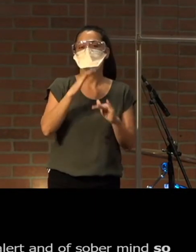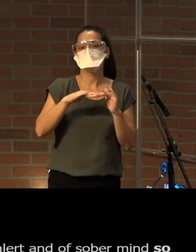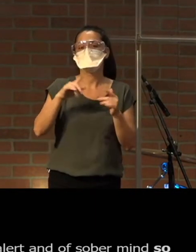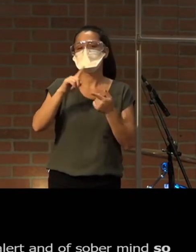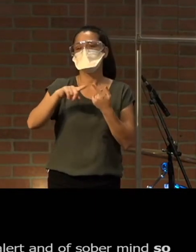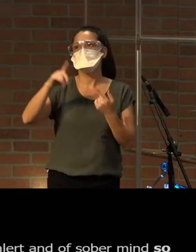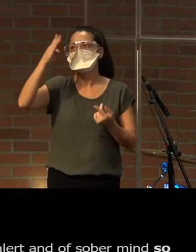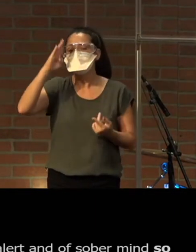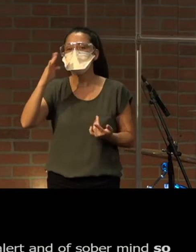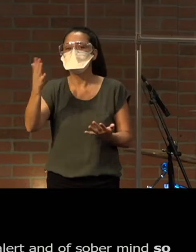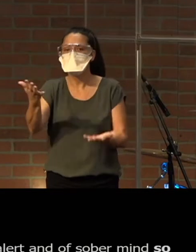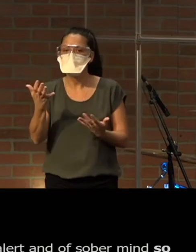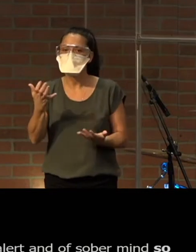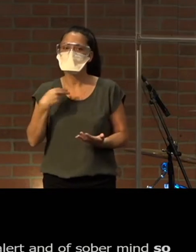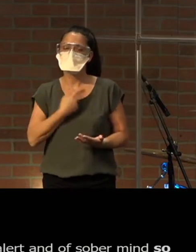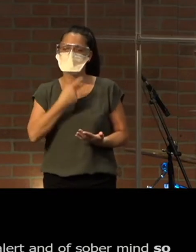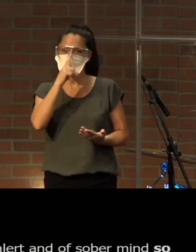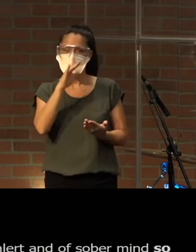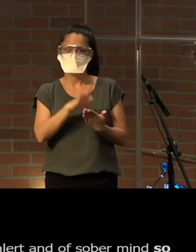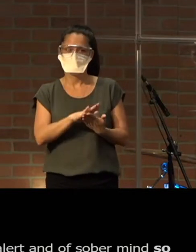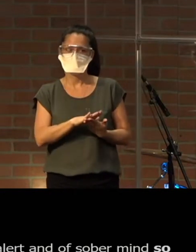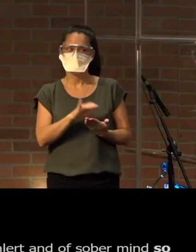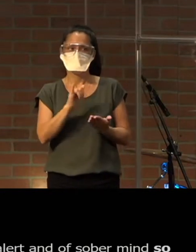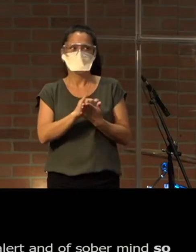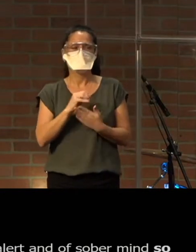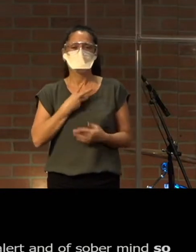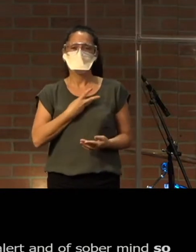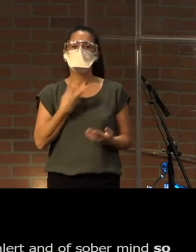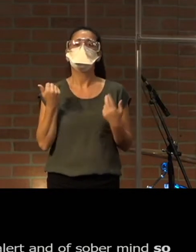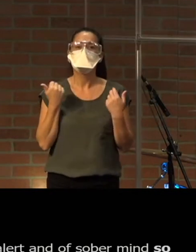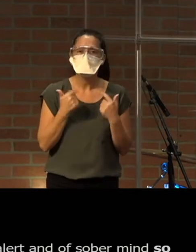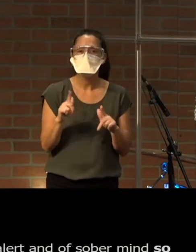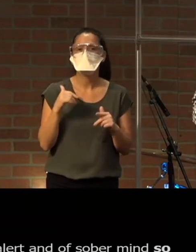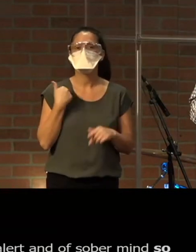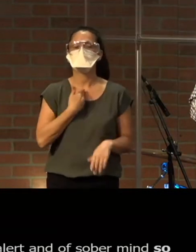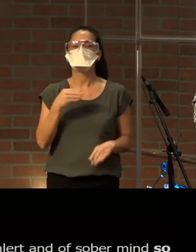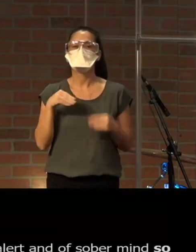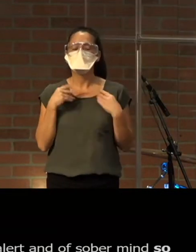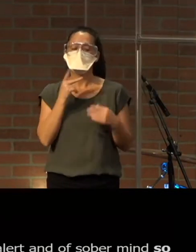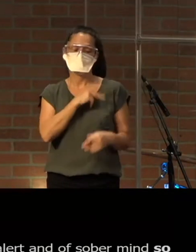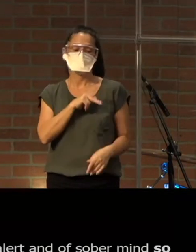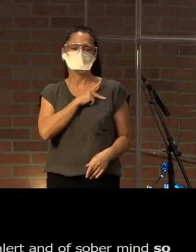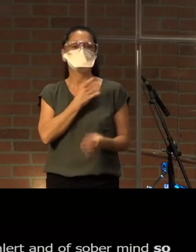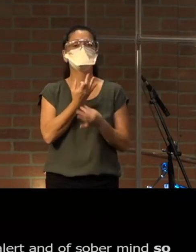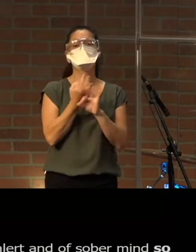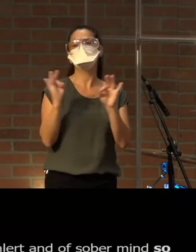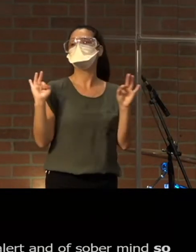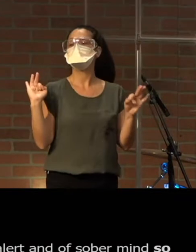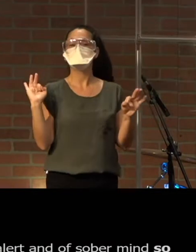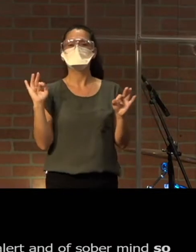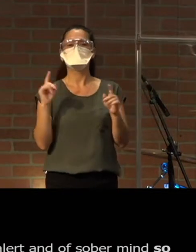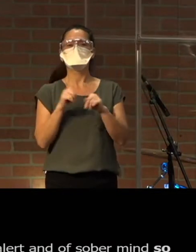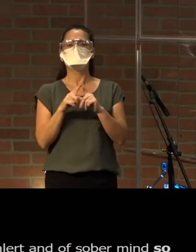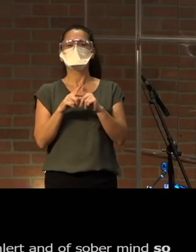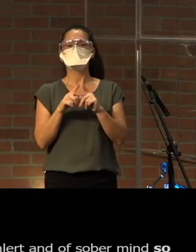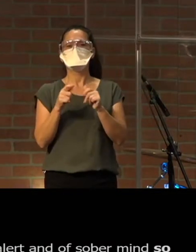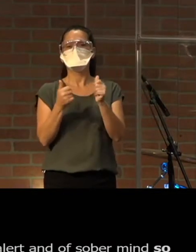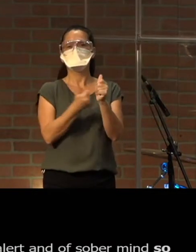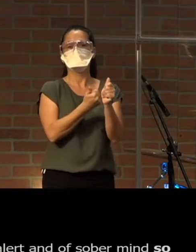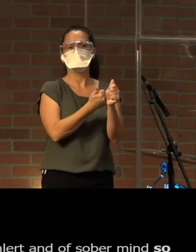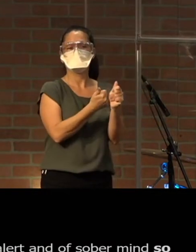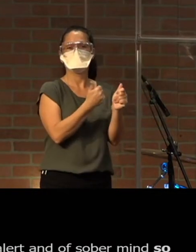might want us to believe, that we have allowed our own personal liberties to fog the lights of